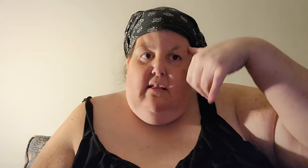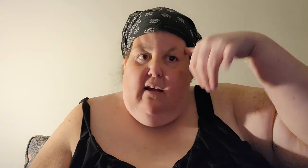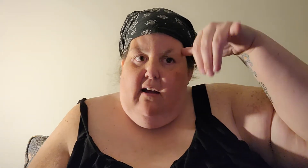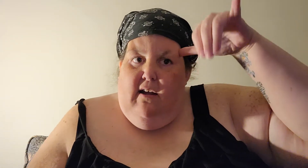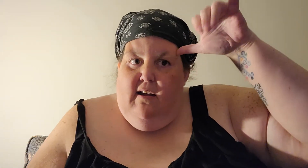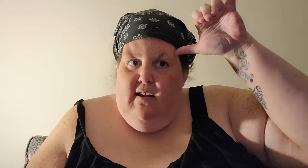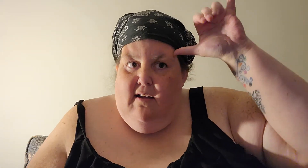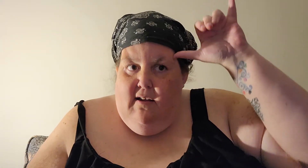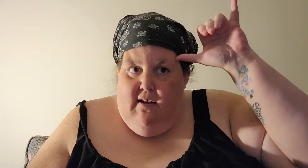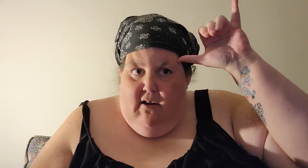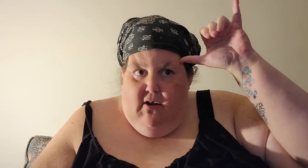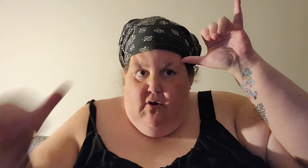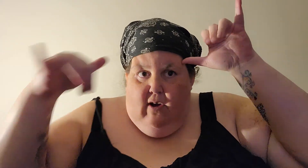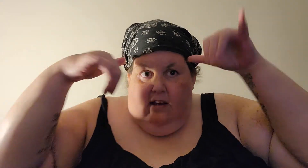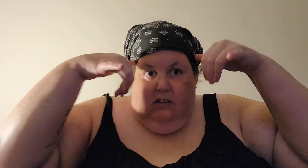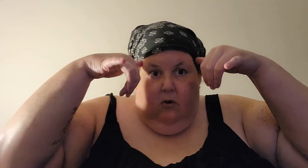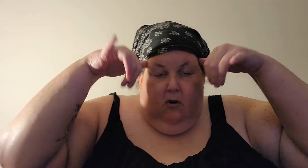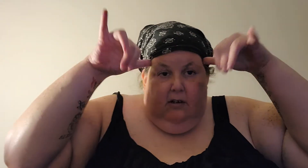the, who has the horns?